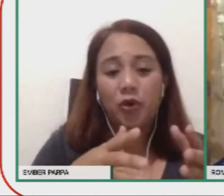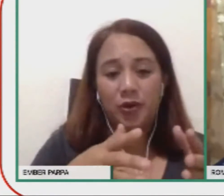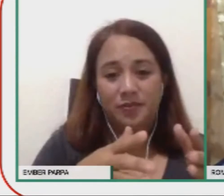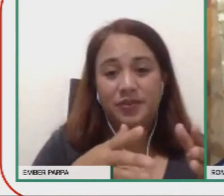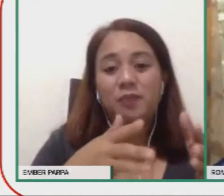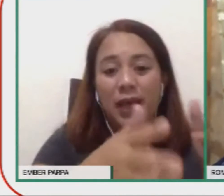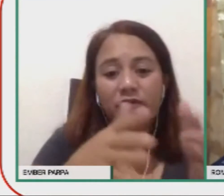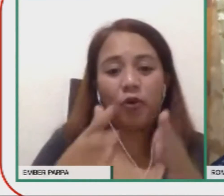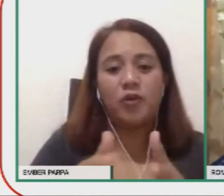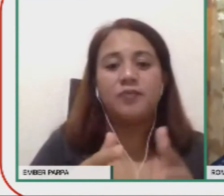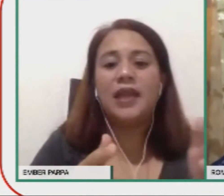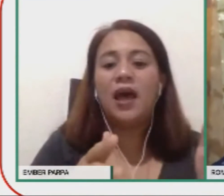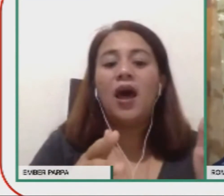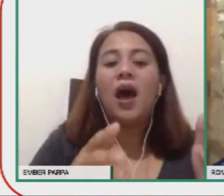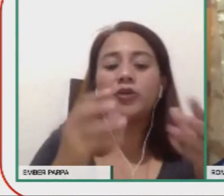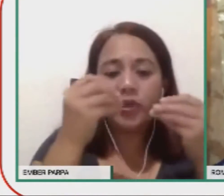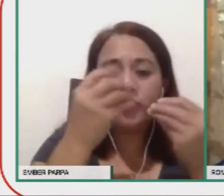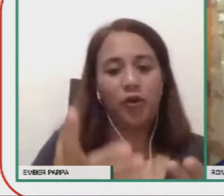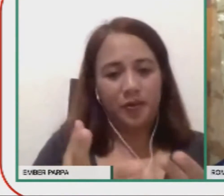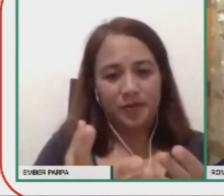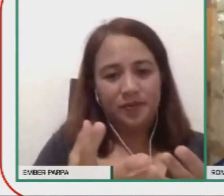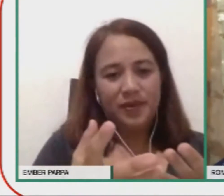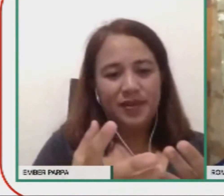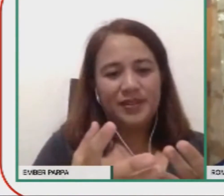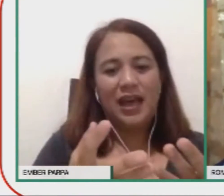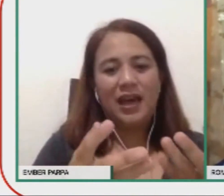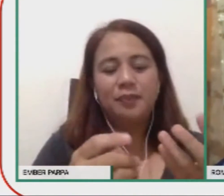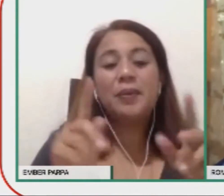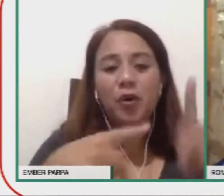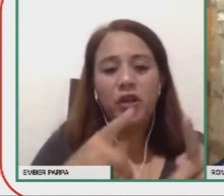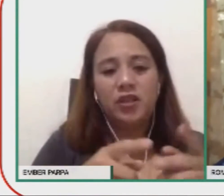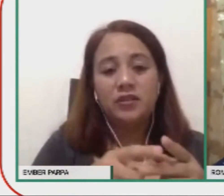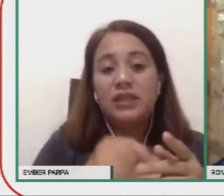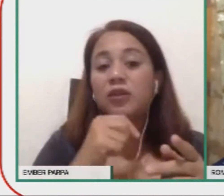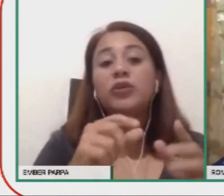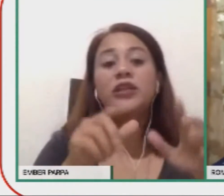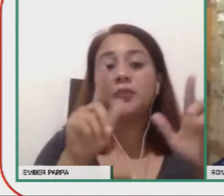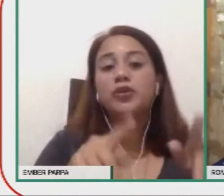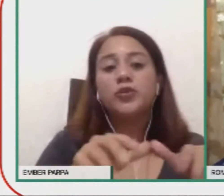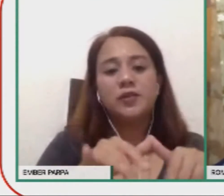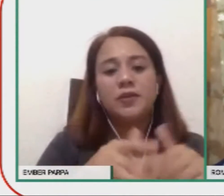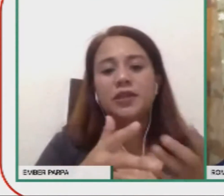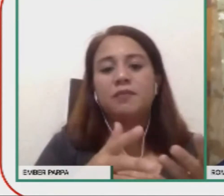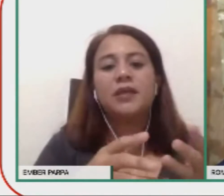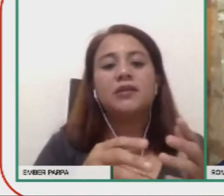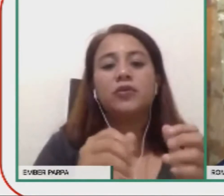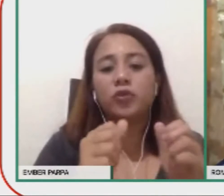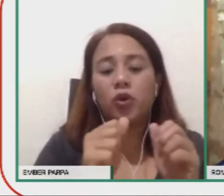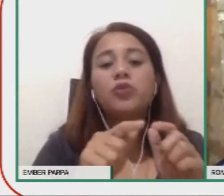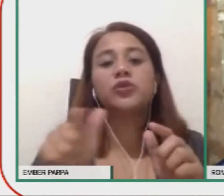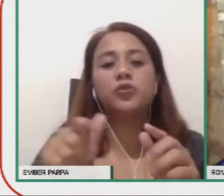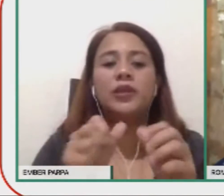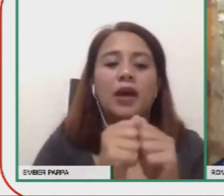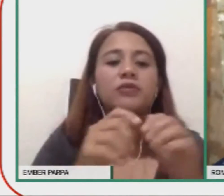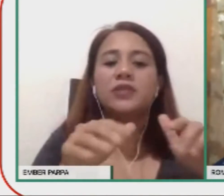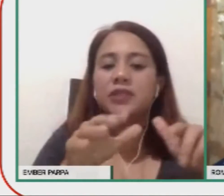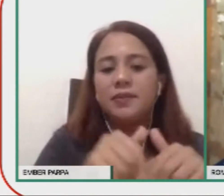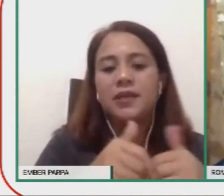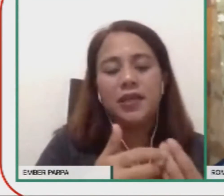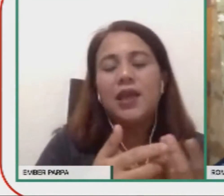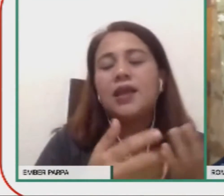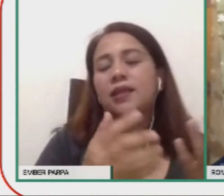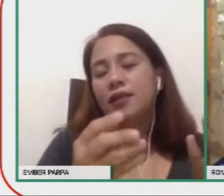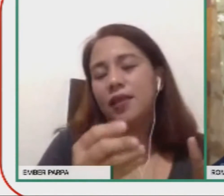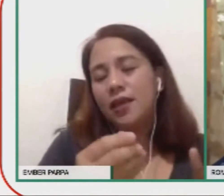platform na to inform na people, not only the person with disability, but those without